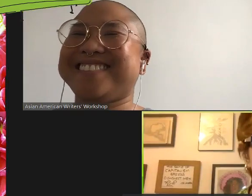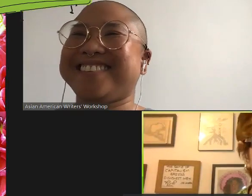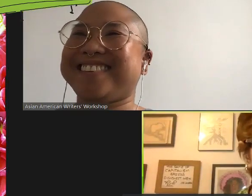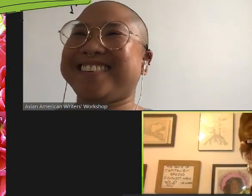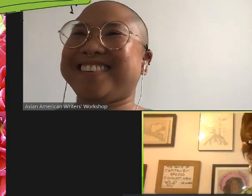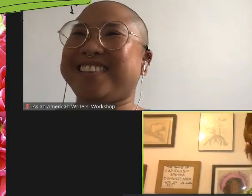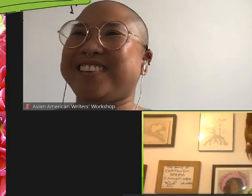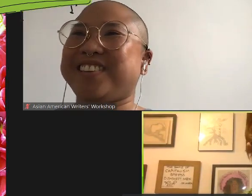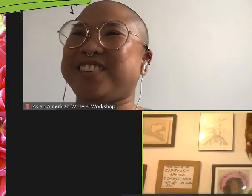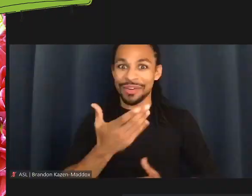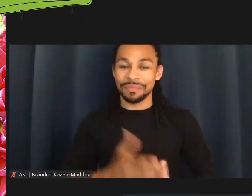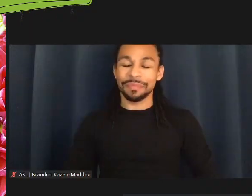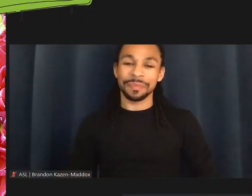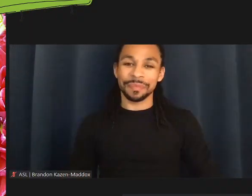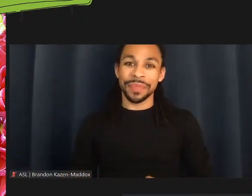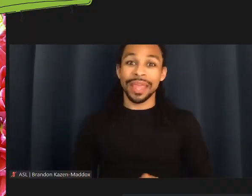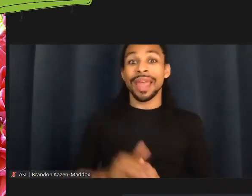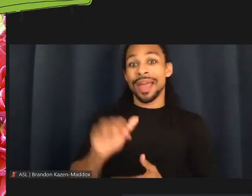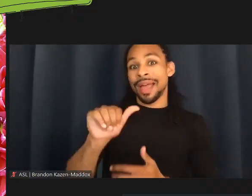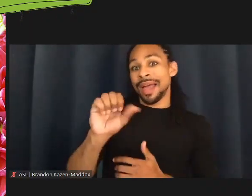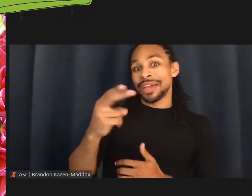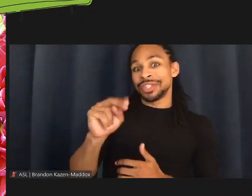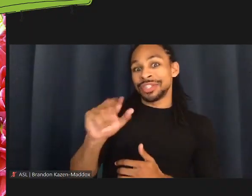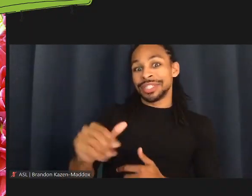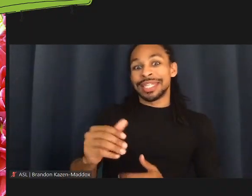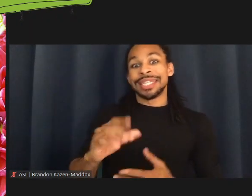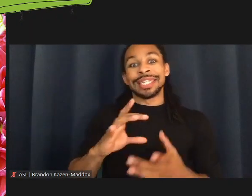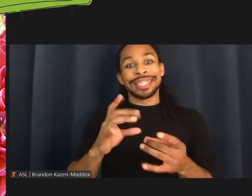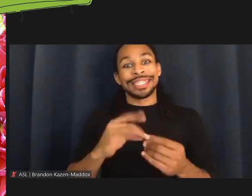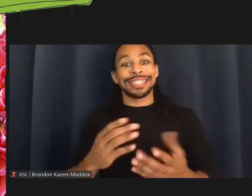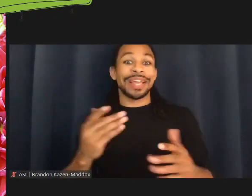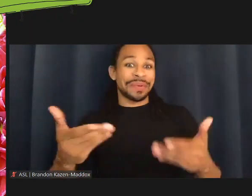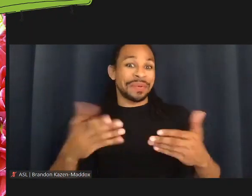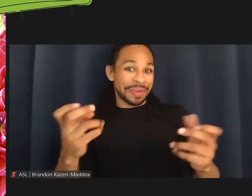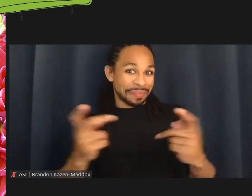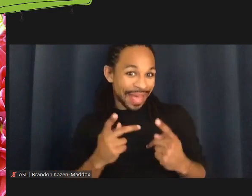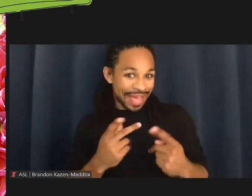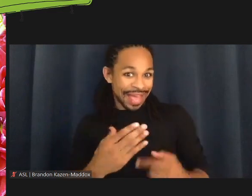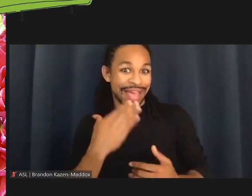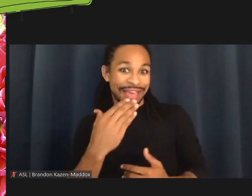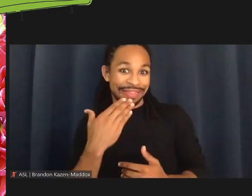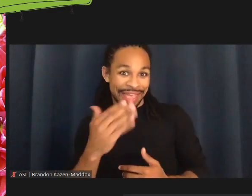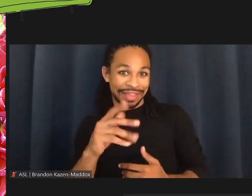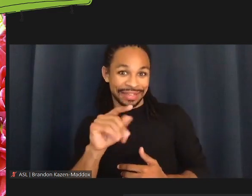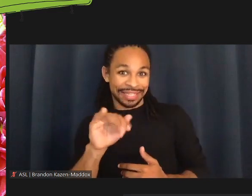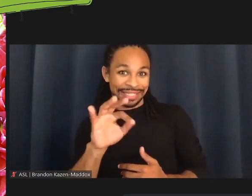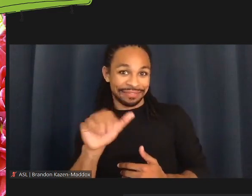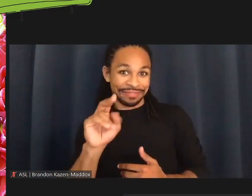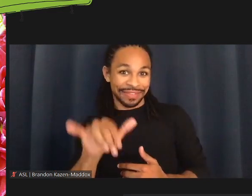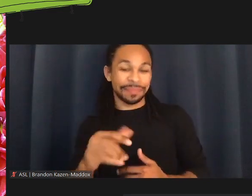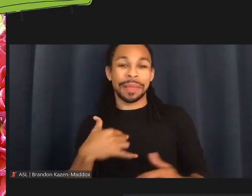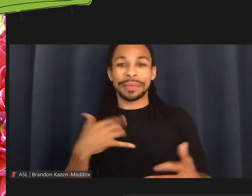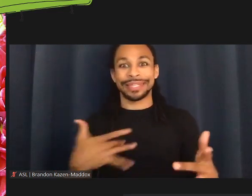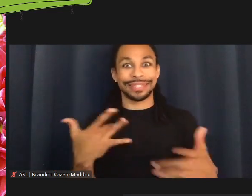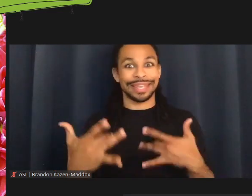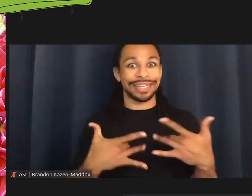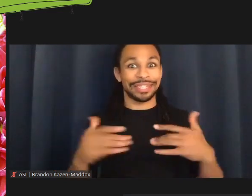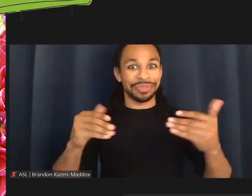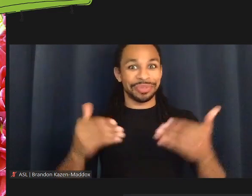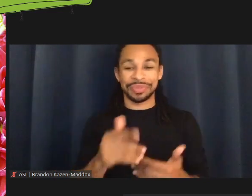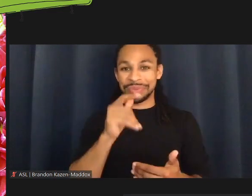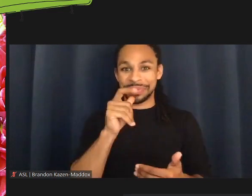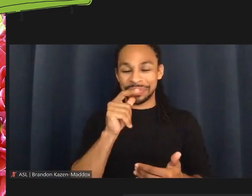Hey, welcome back, everyone. Thank you, Tiffany. I'm very, very excited to introduce